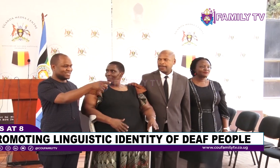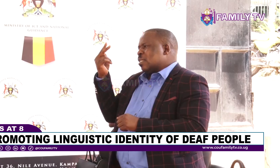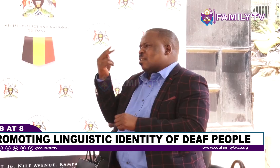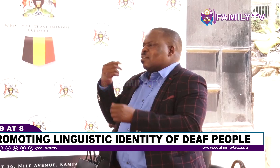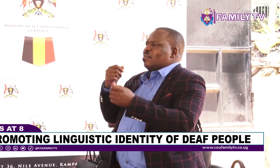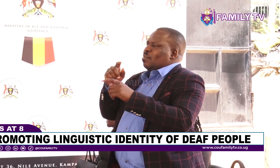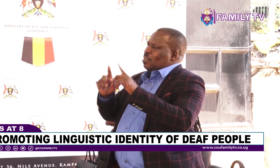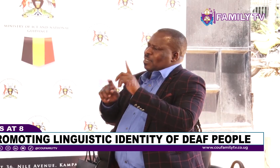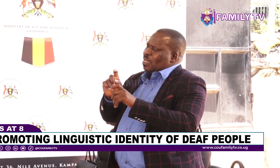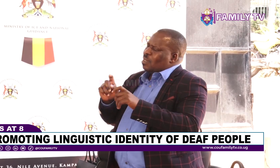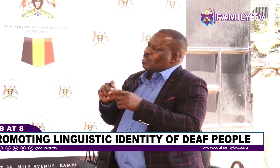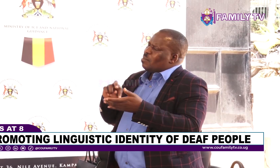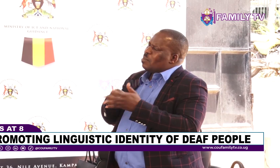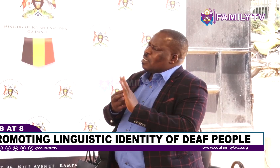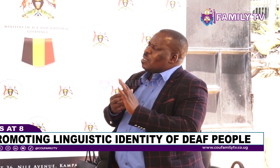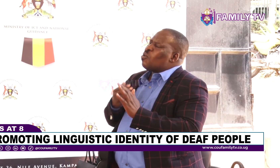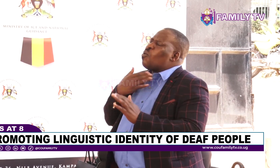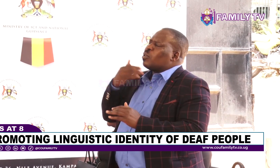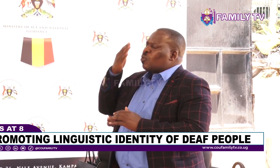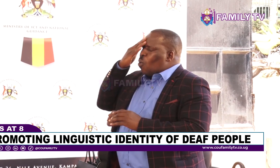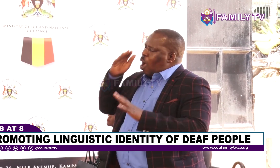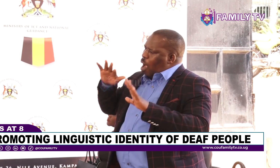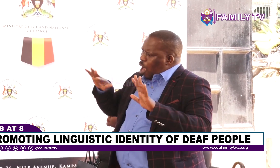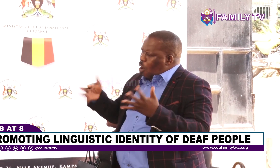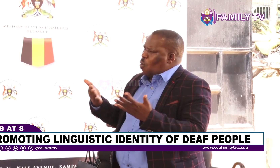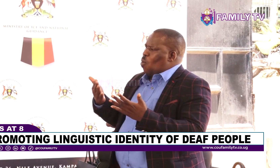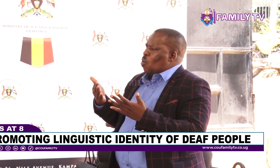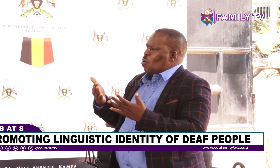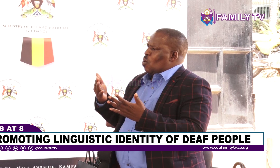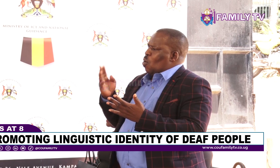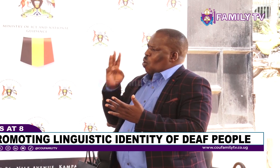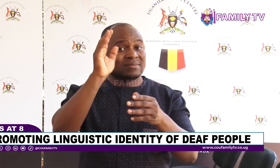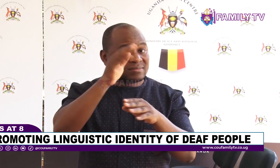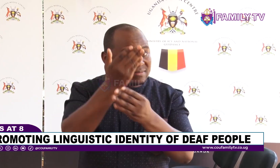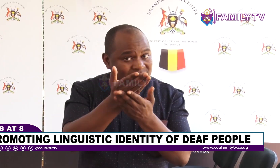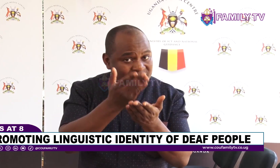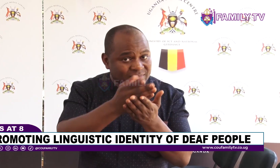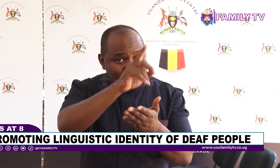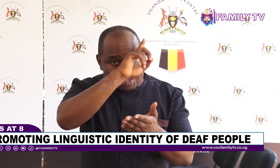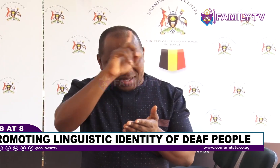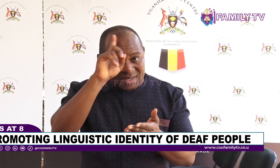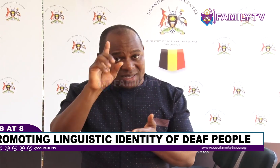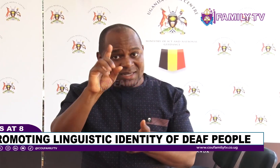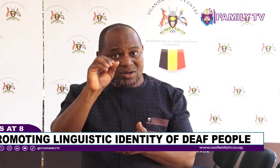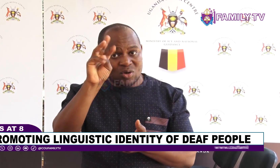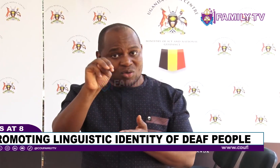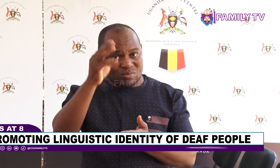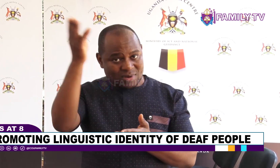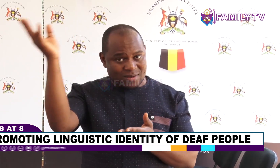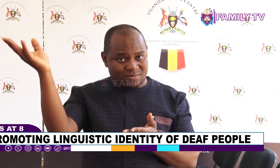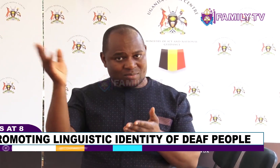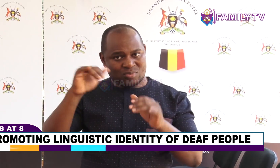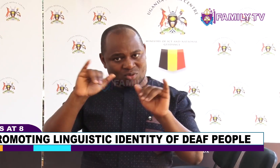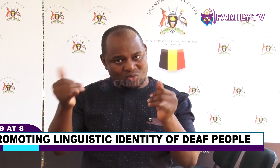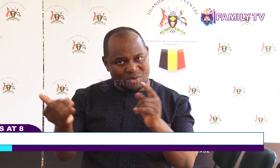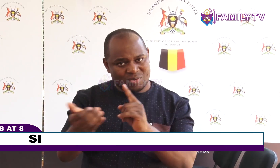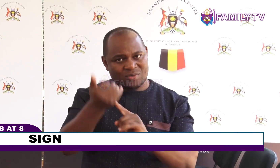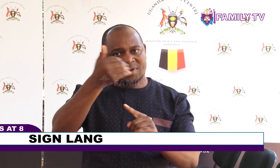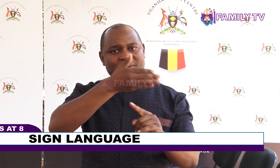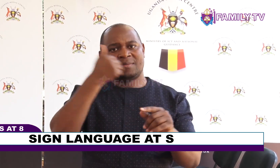language interpretation for the deaf people. Robert Nkwangu, the Director of Uganda Resuscitation of the Deaf, asserted that sign language